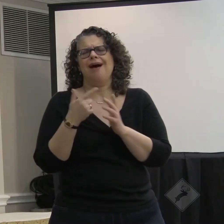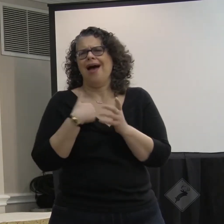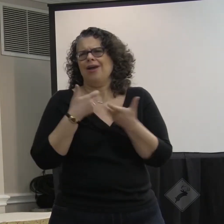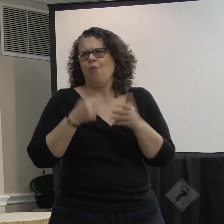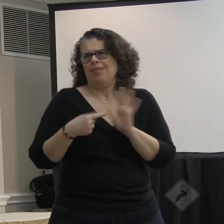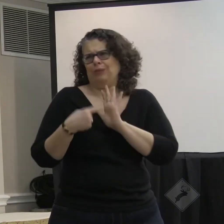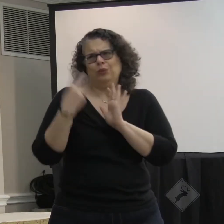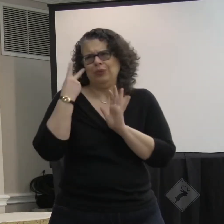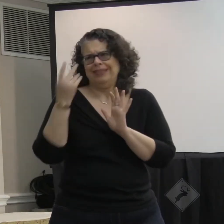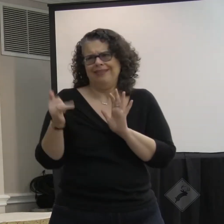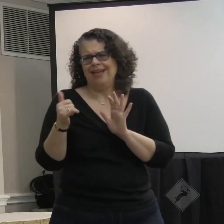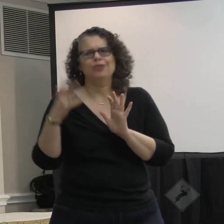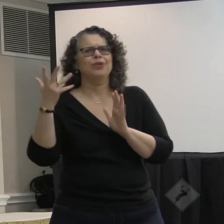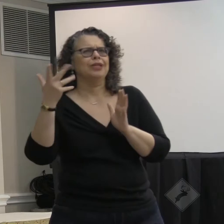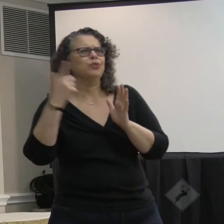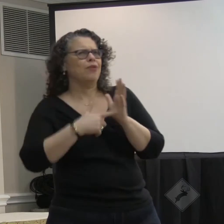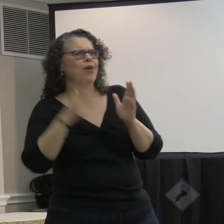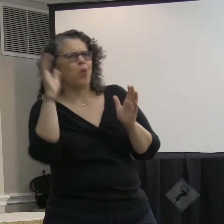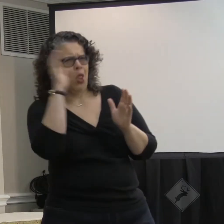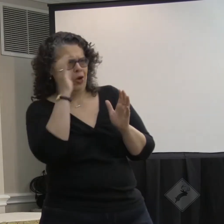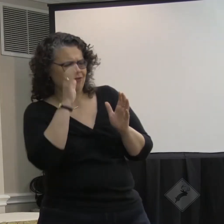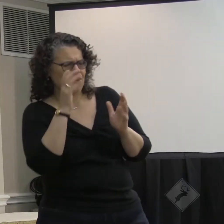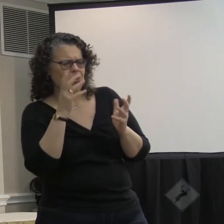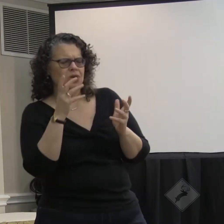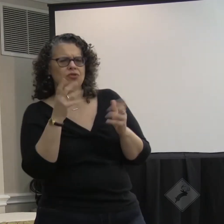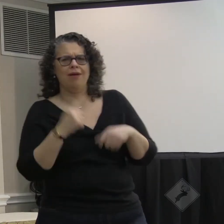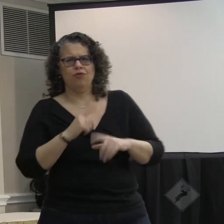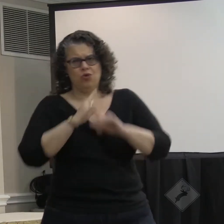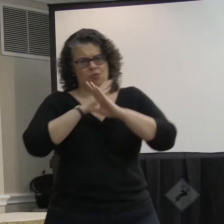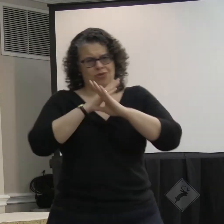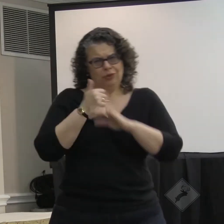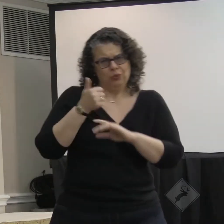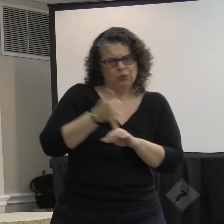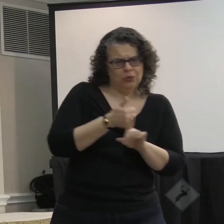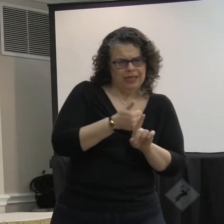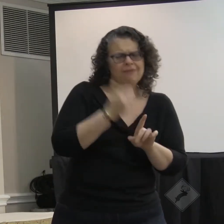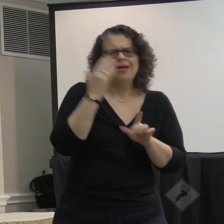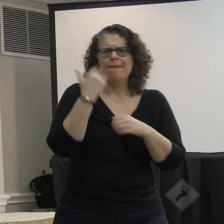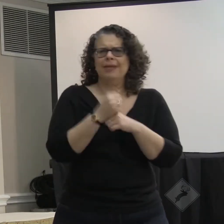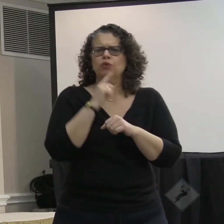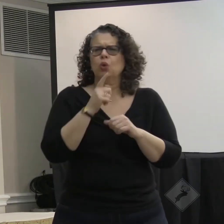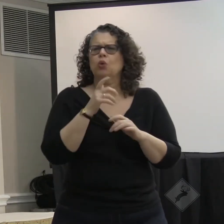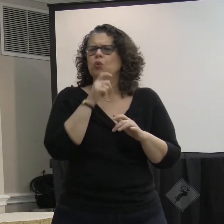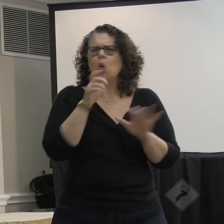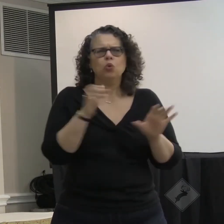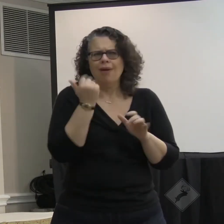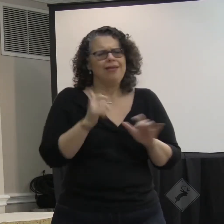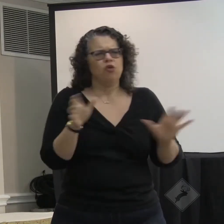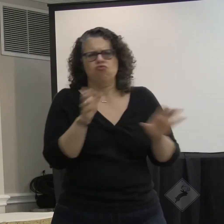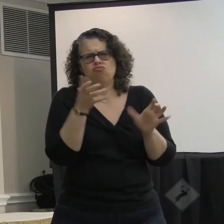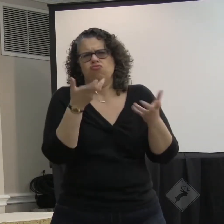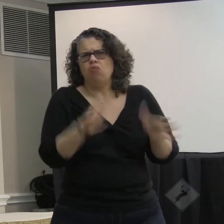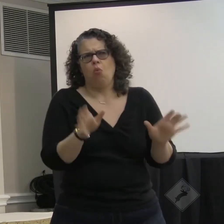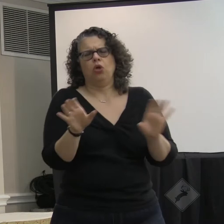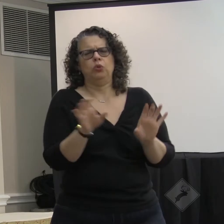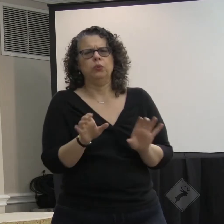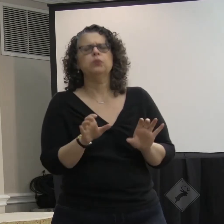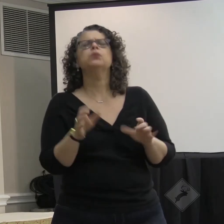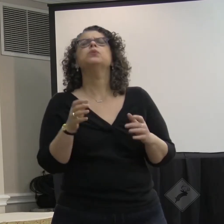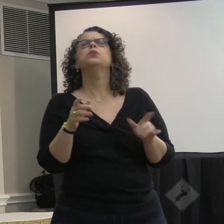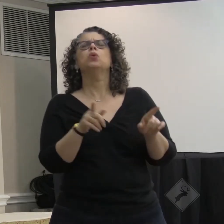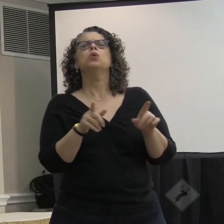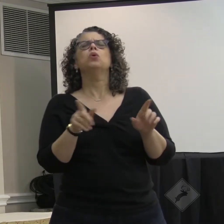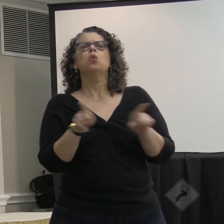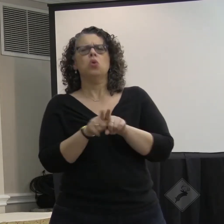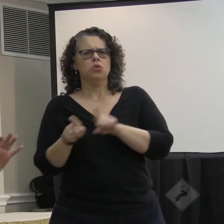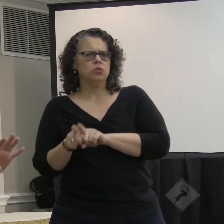see. So you have to really guard yourself and make sure that you're not pushed in a way that you don't want. I think the same thing goes